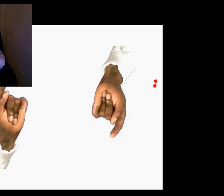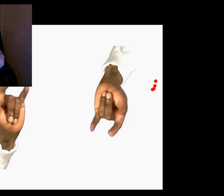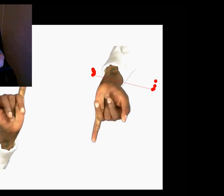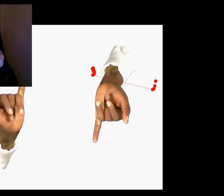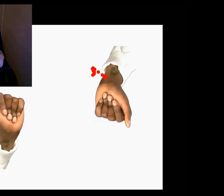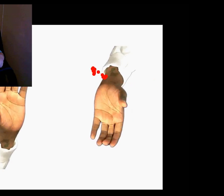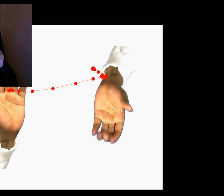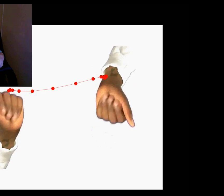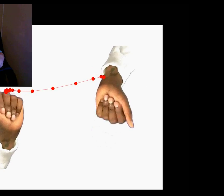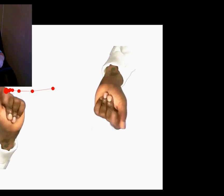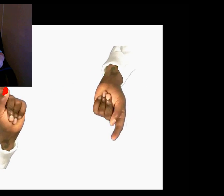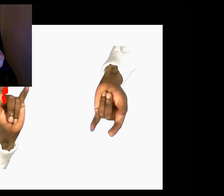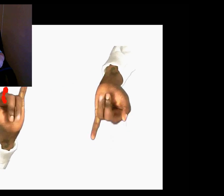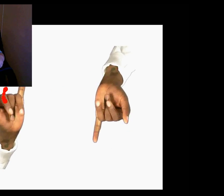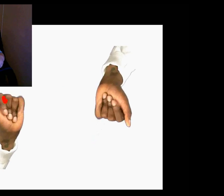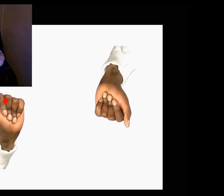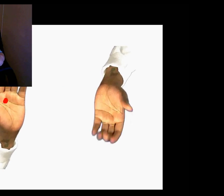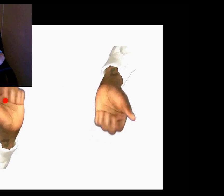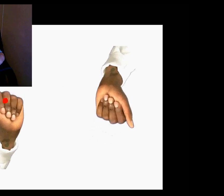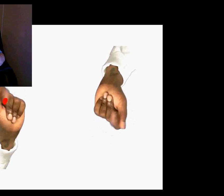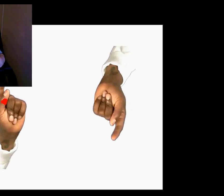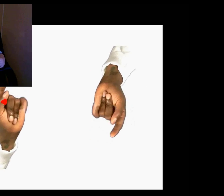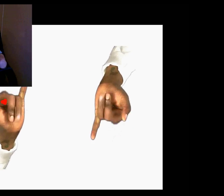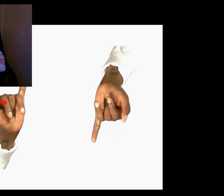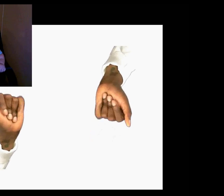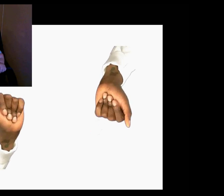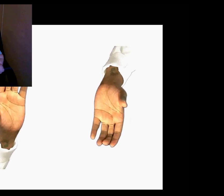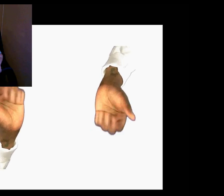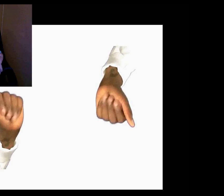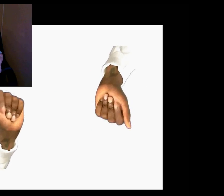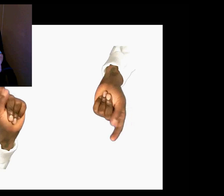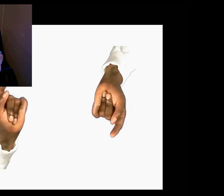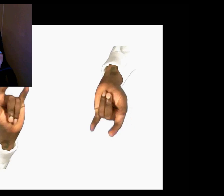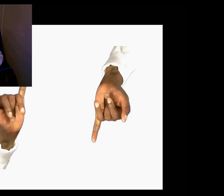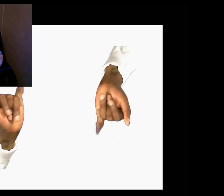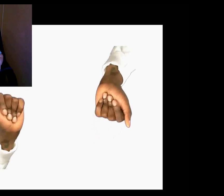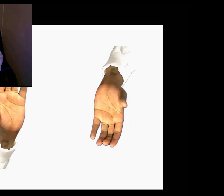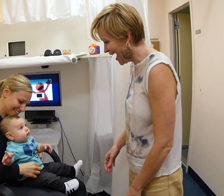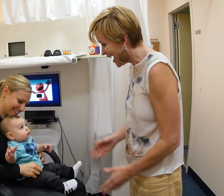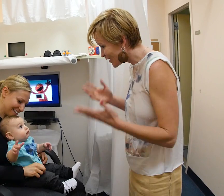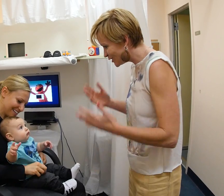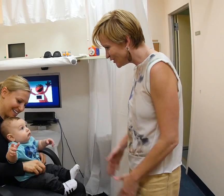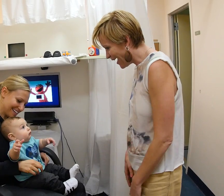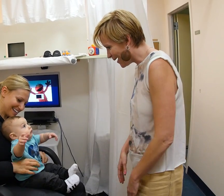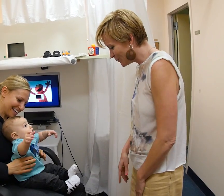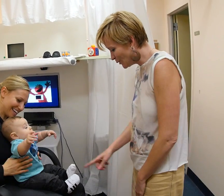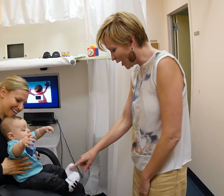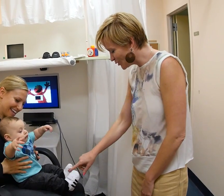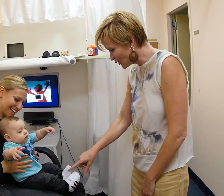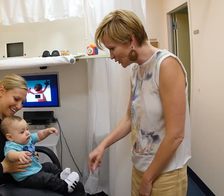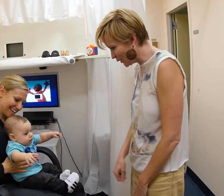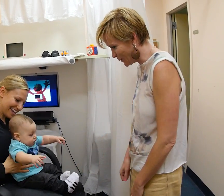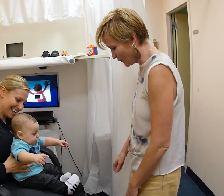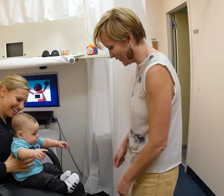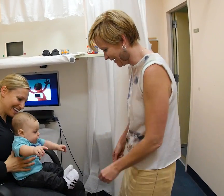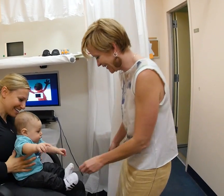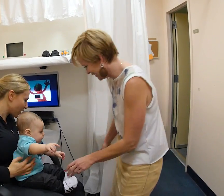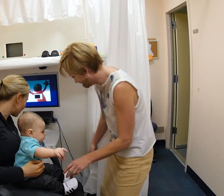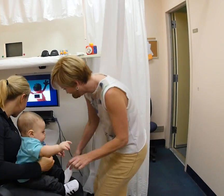They have the intuition of language for what's real language and what isn't. RAYNE job, you lost a suit. Isaac,